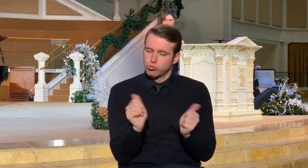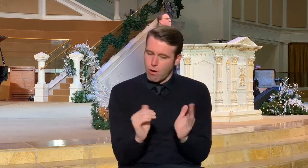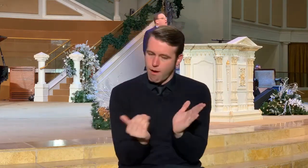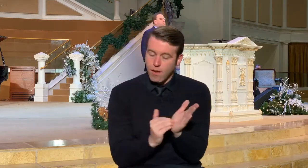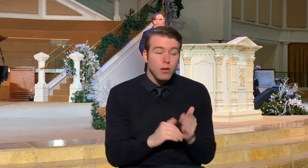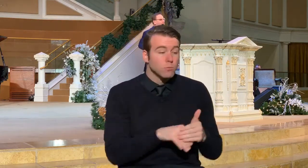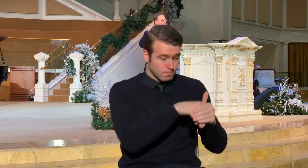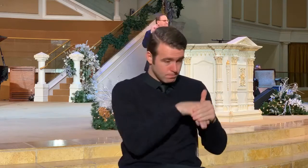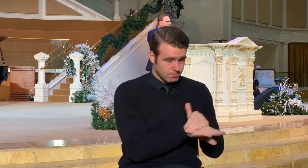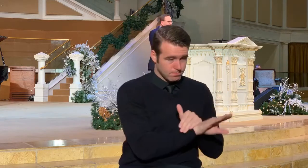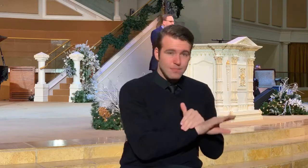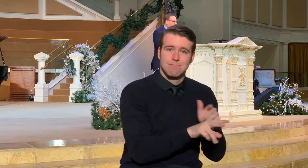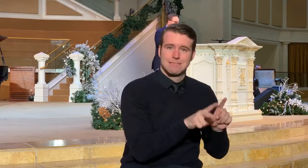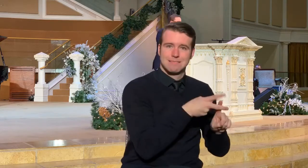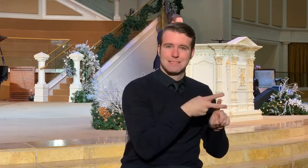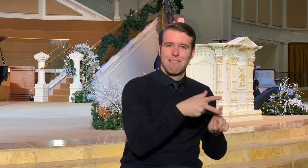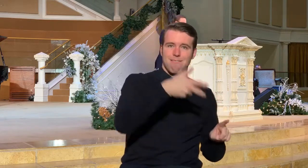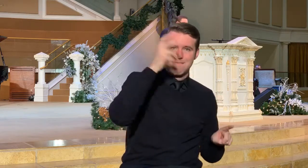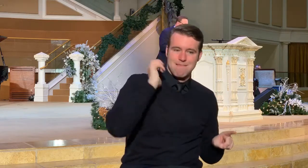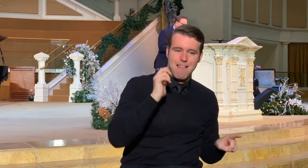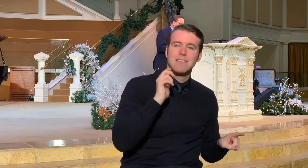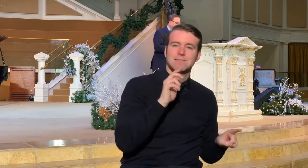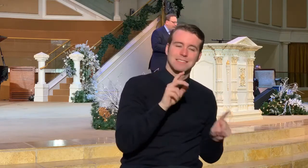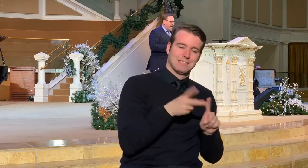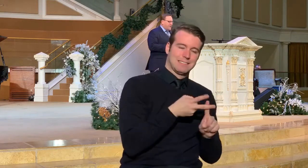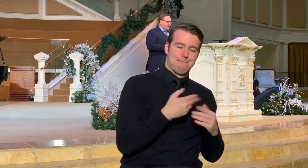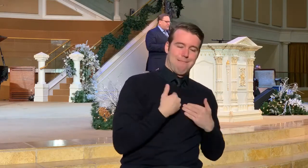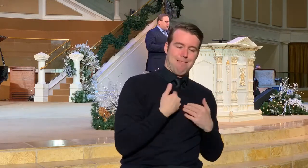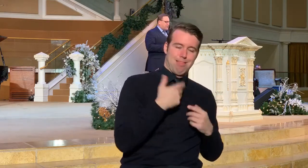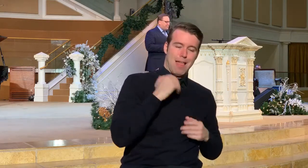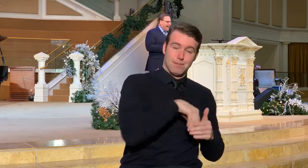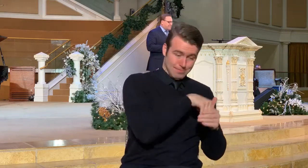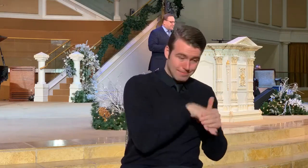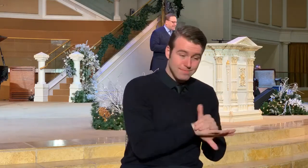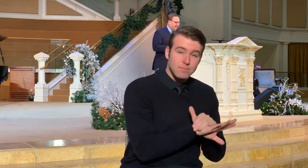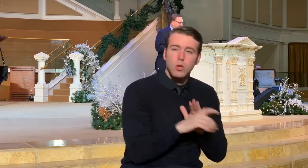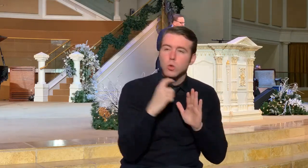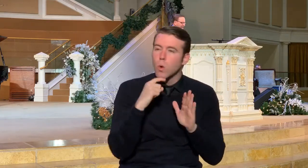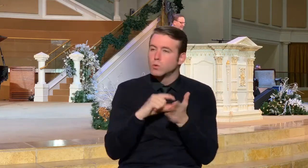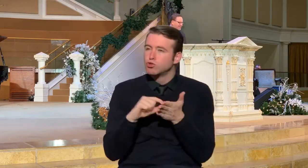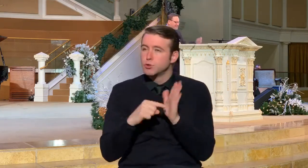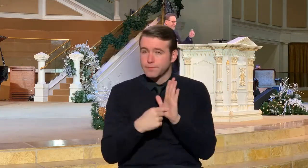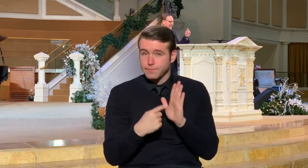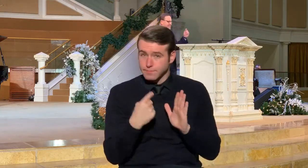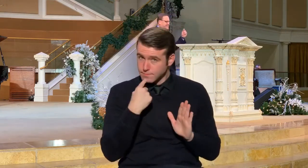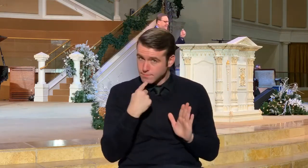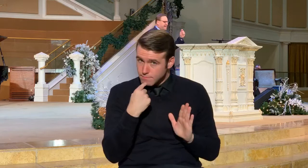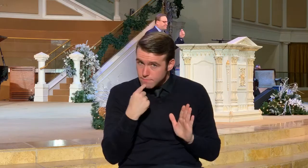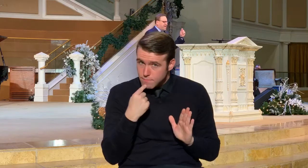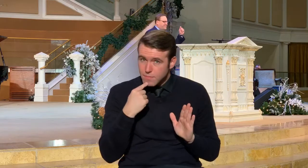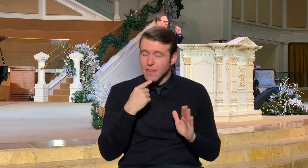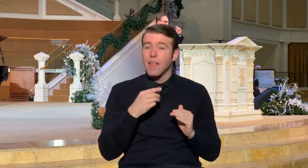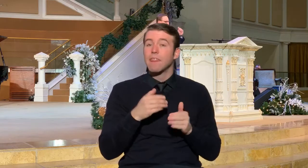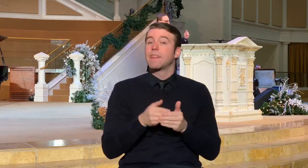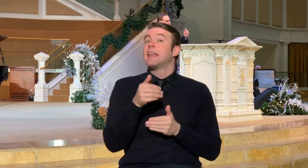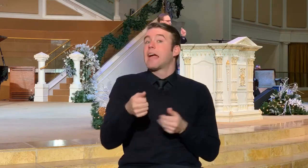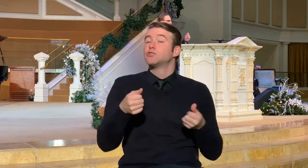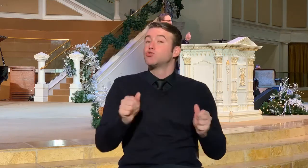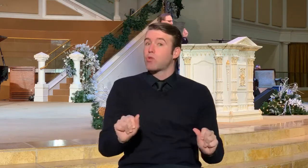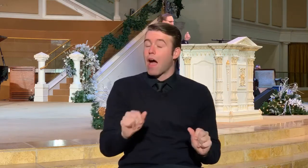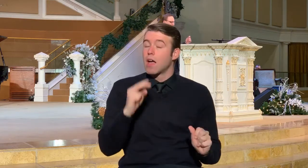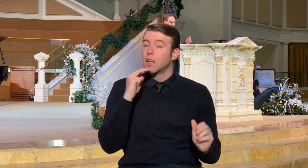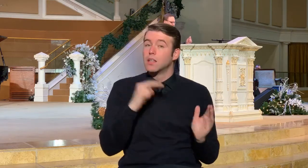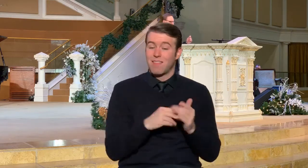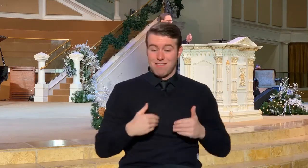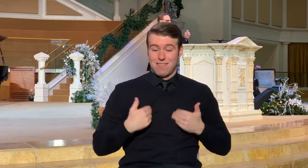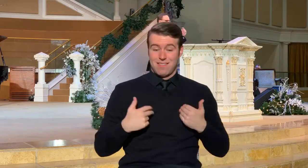gave birth to another young lion. And notice what the Bible said in this next attempt, this next